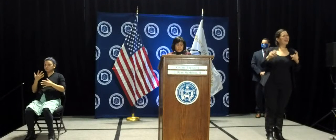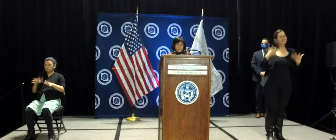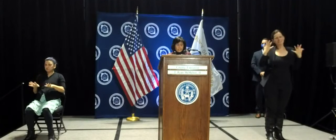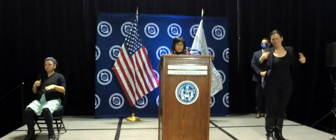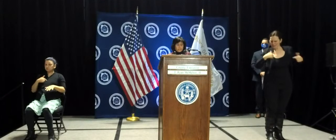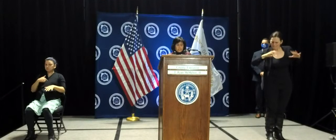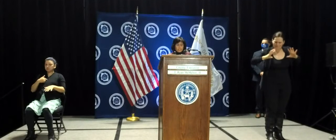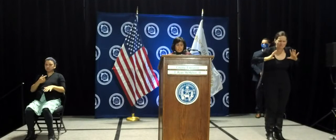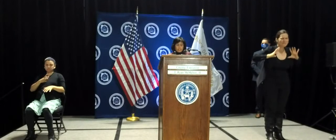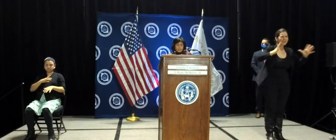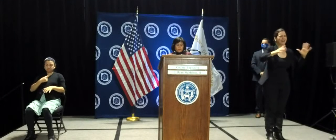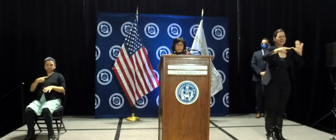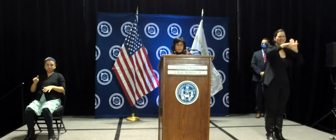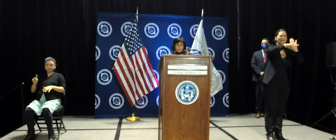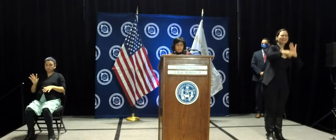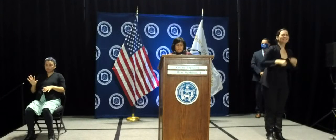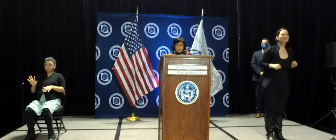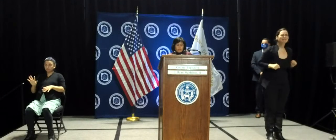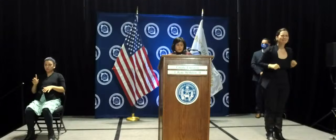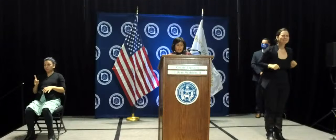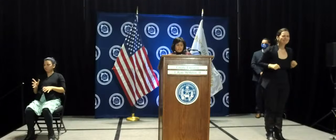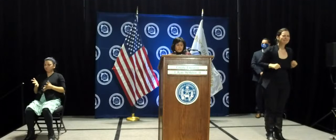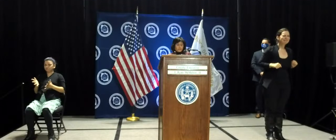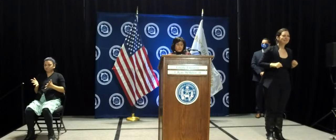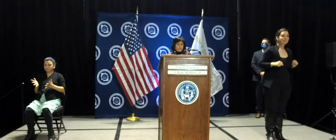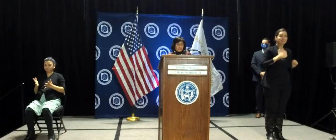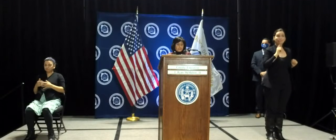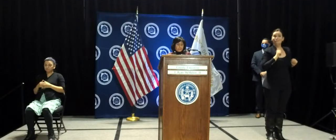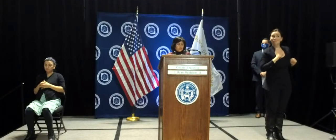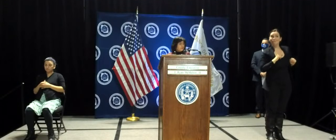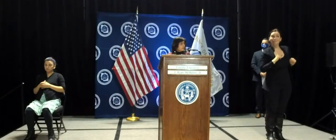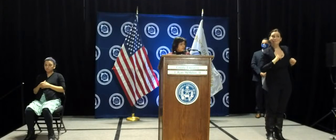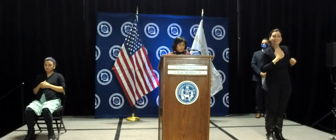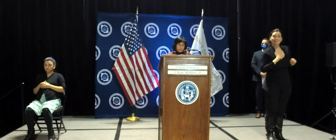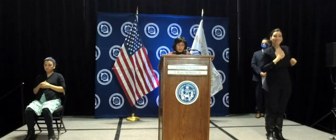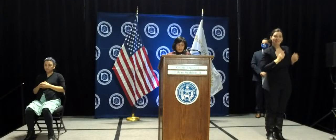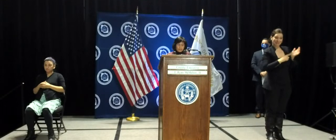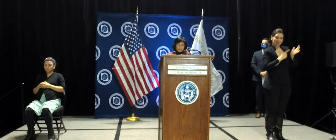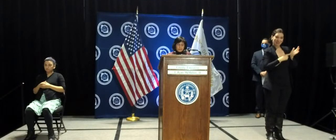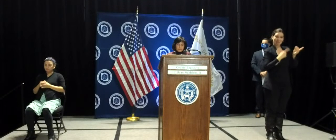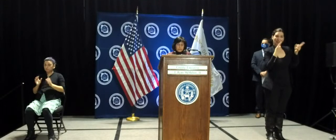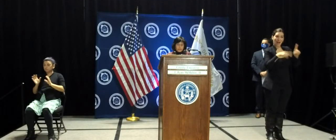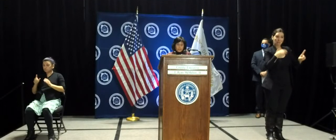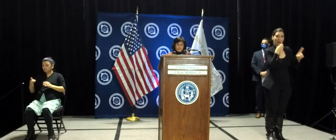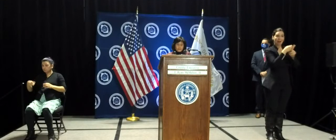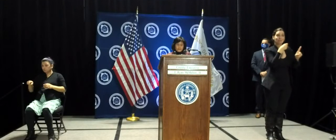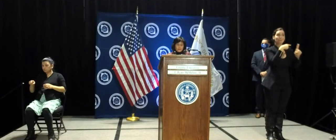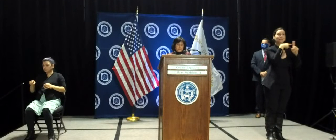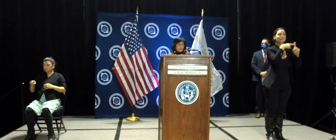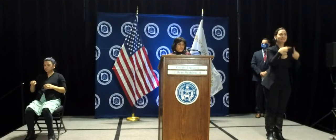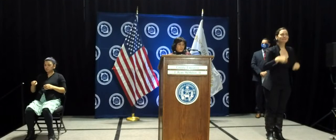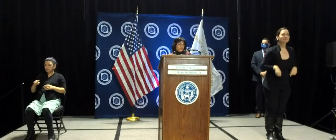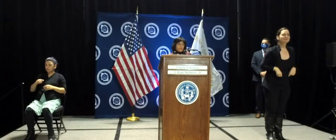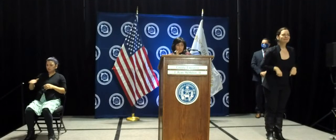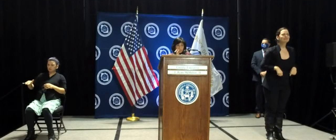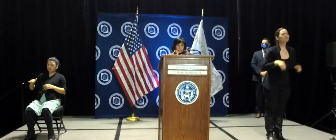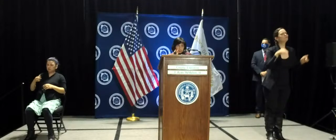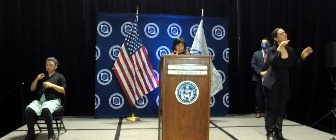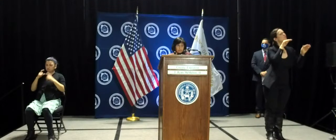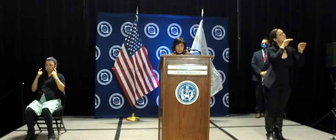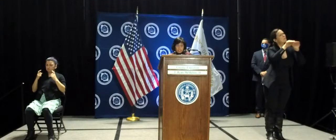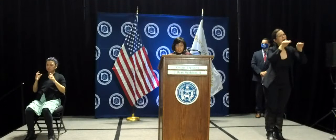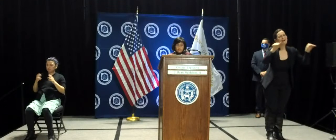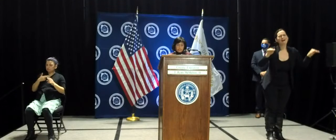case investigation. I would ask those who are hesitant to refuse to wear masks, if you're